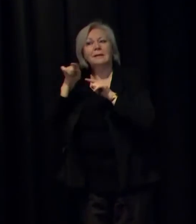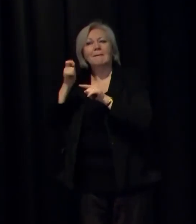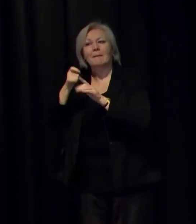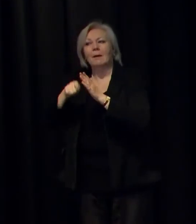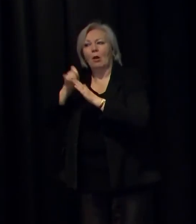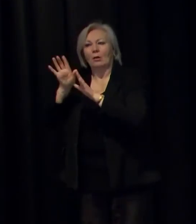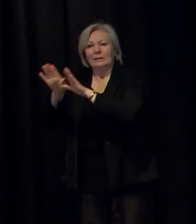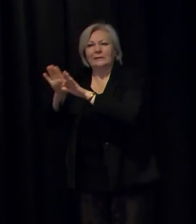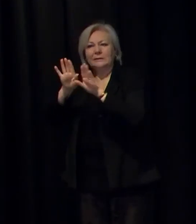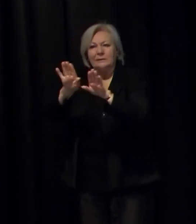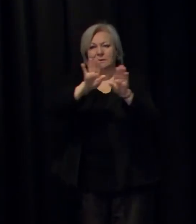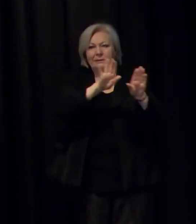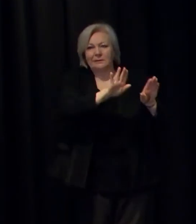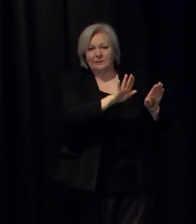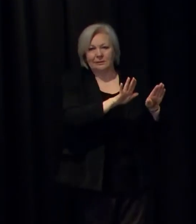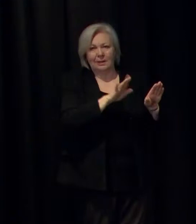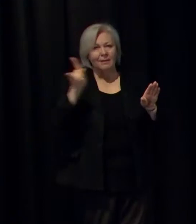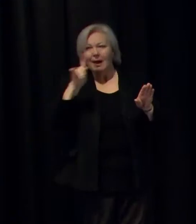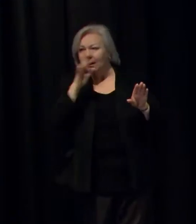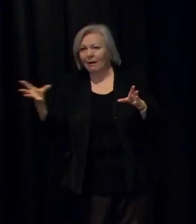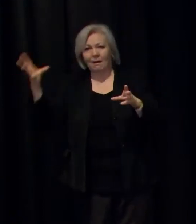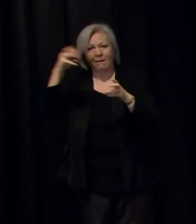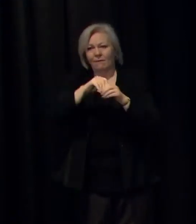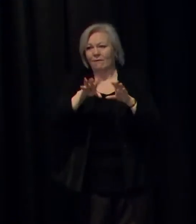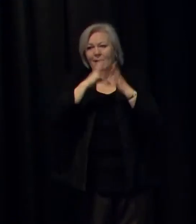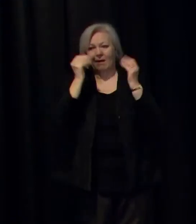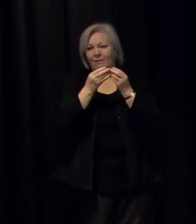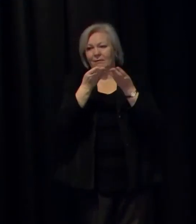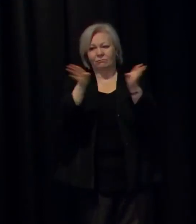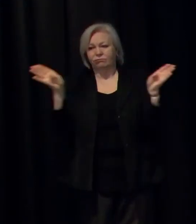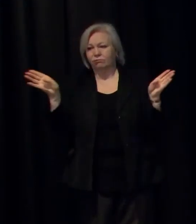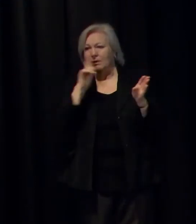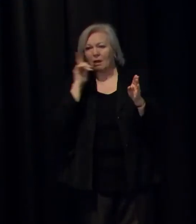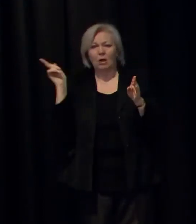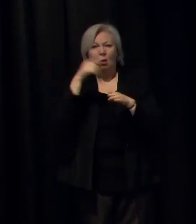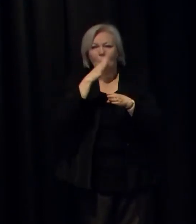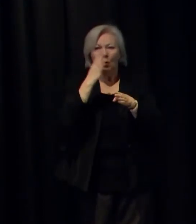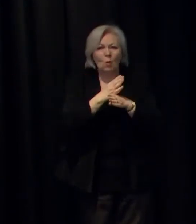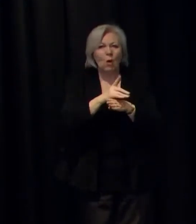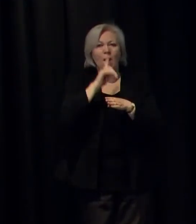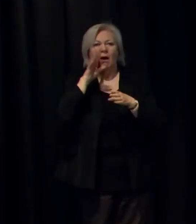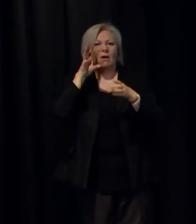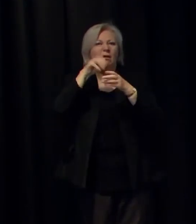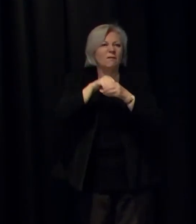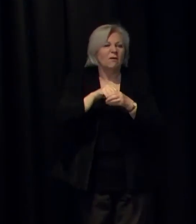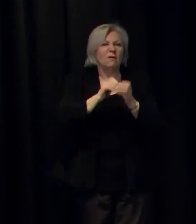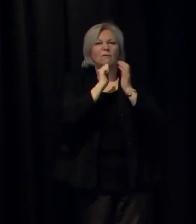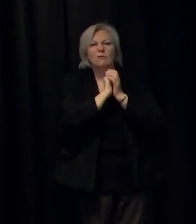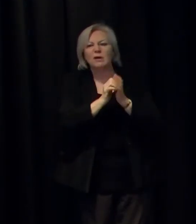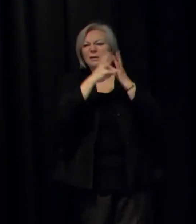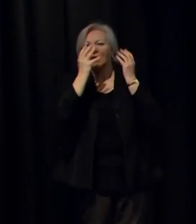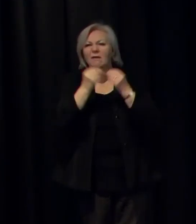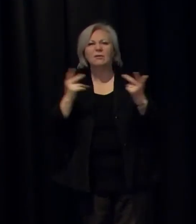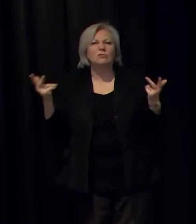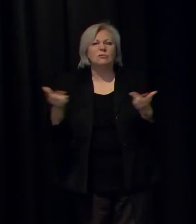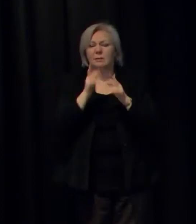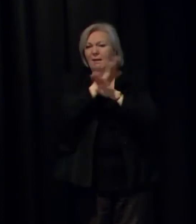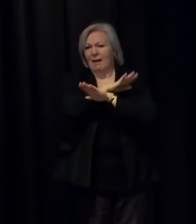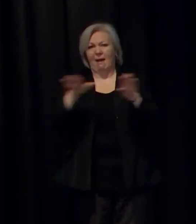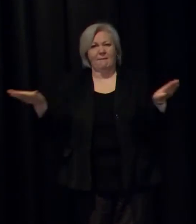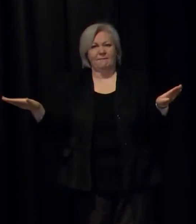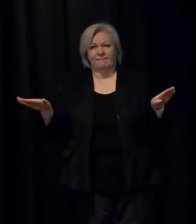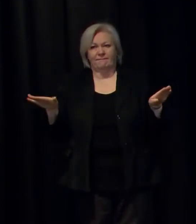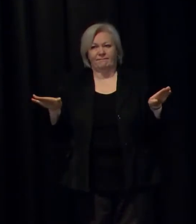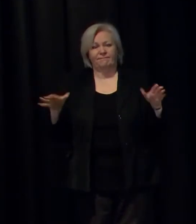else. They're not going to be able to participate in the economy and the community the way that they would like to, and that's the way that it has